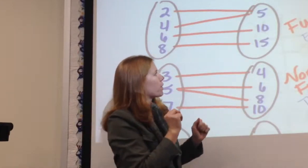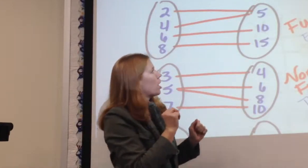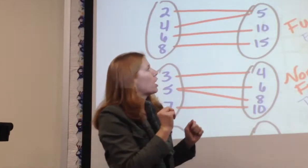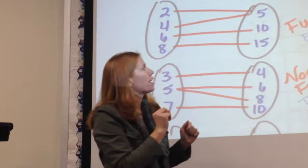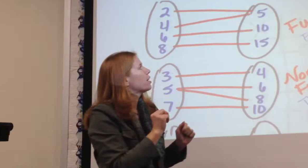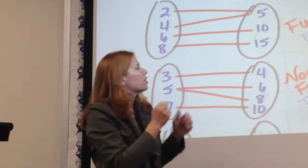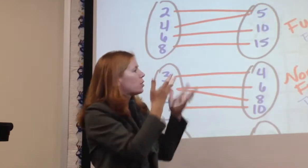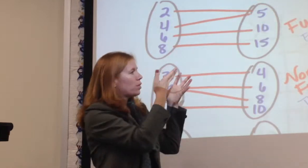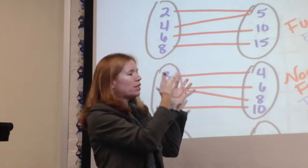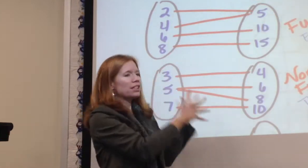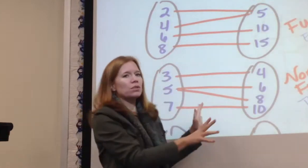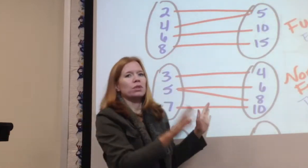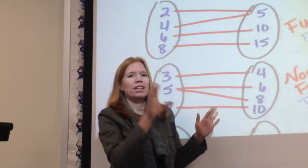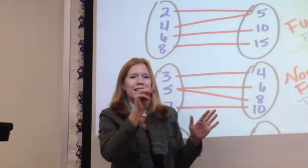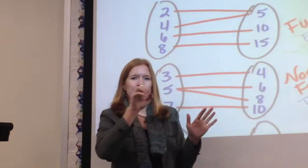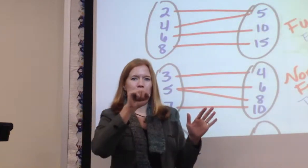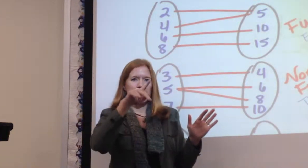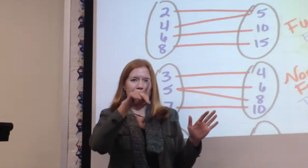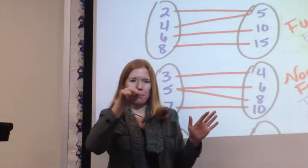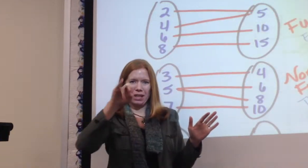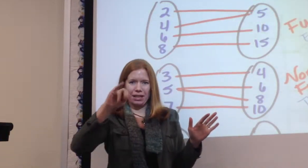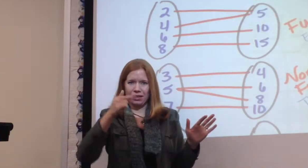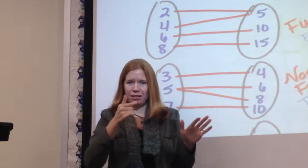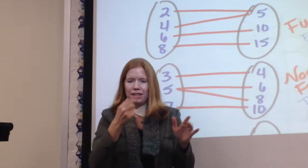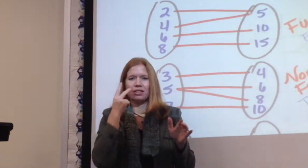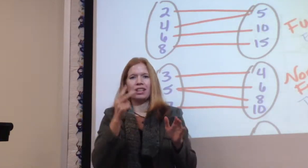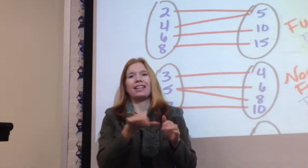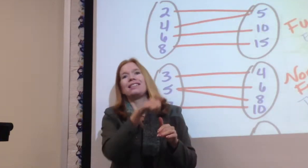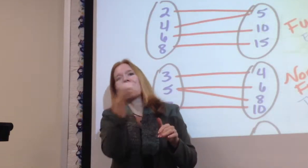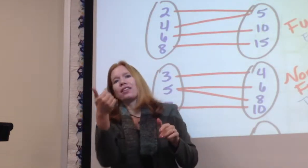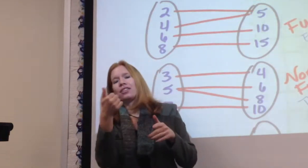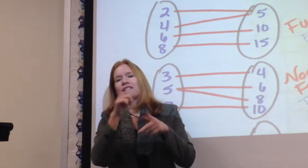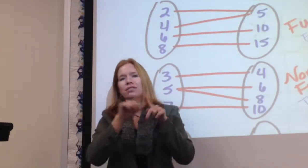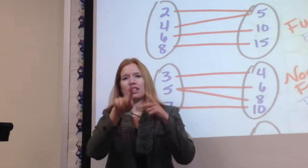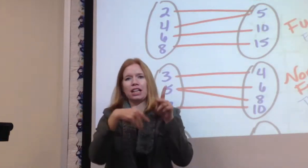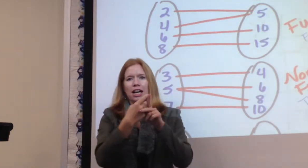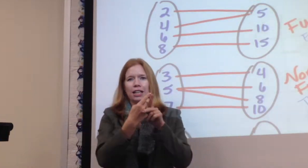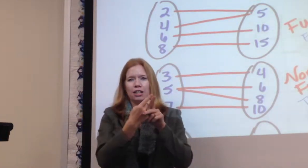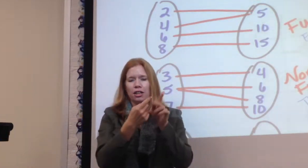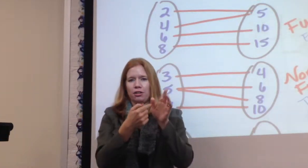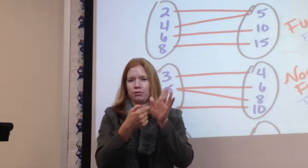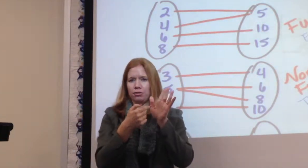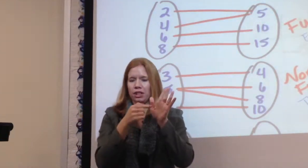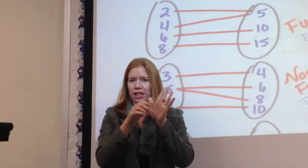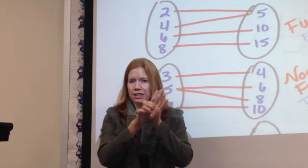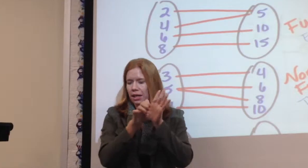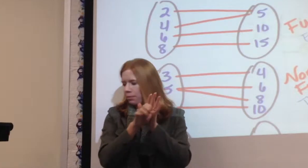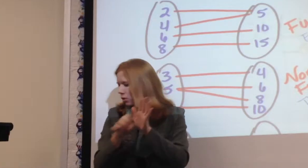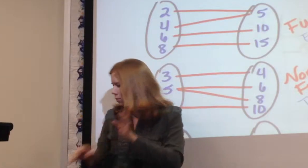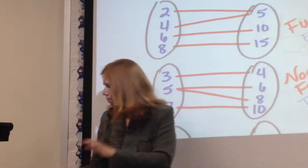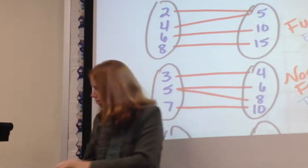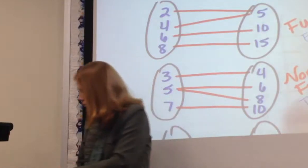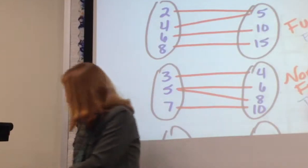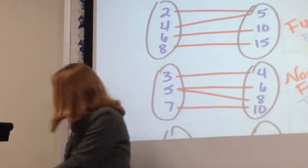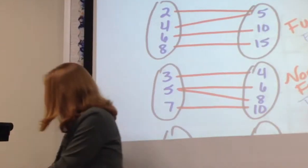All right, so this one is mapping. Let's look at another different kind of example.